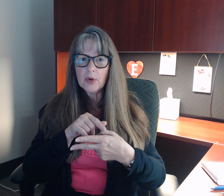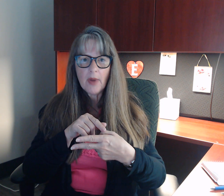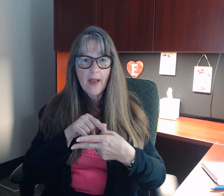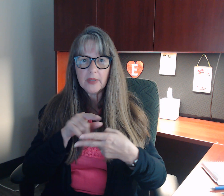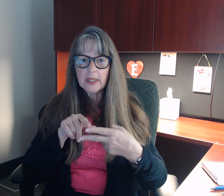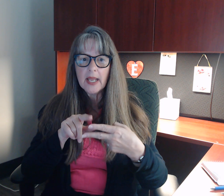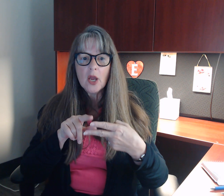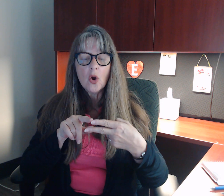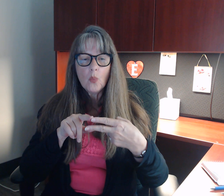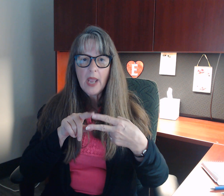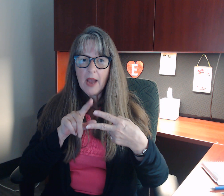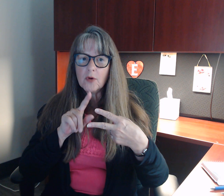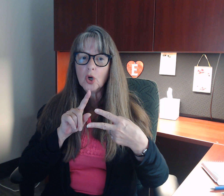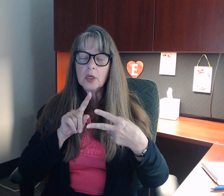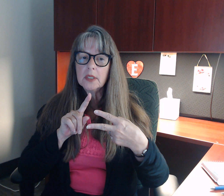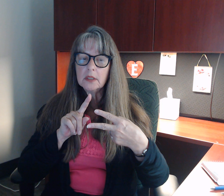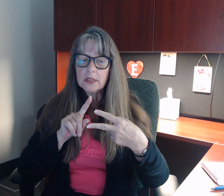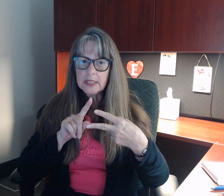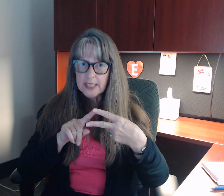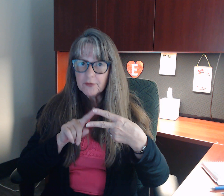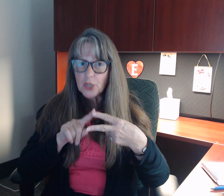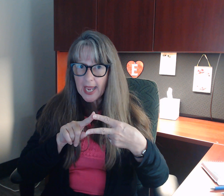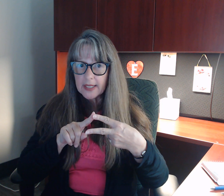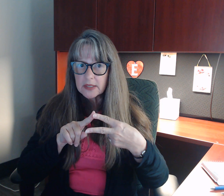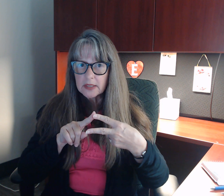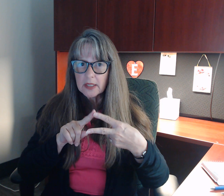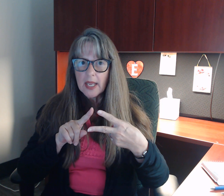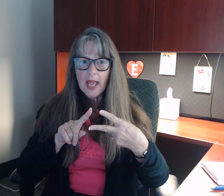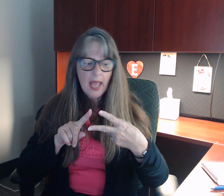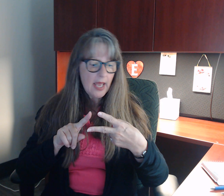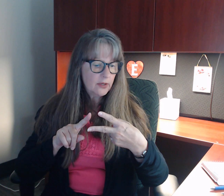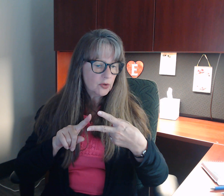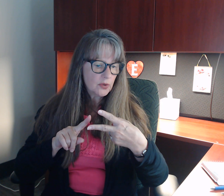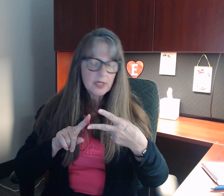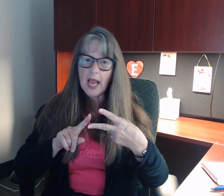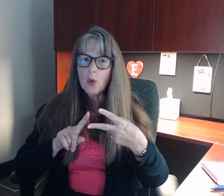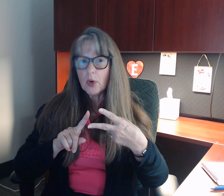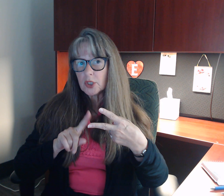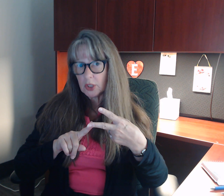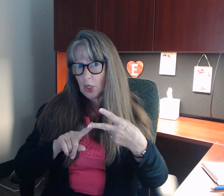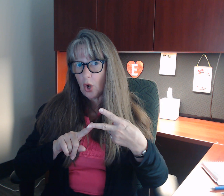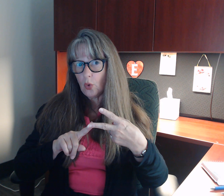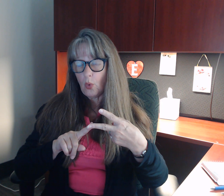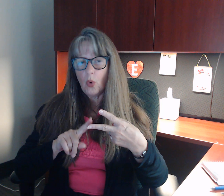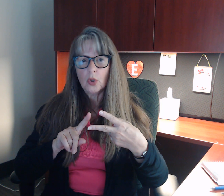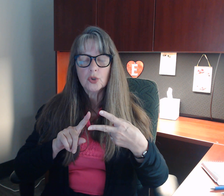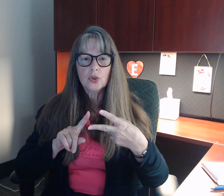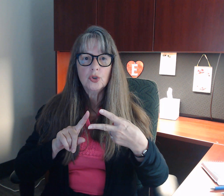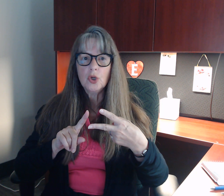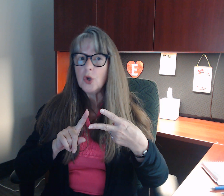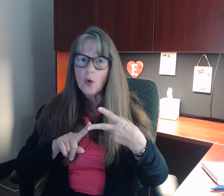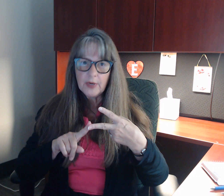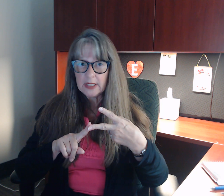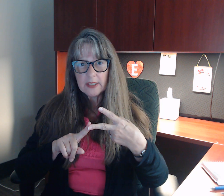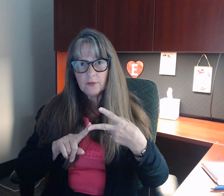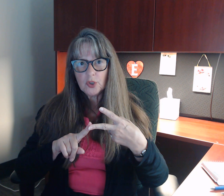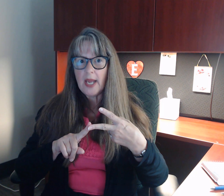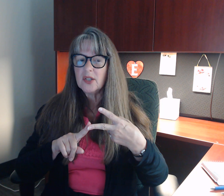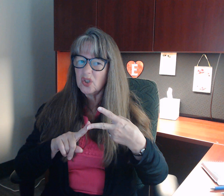have it. We have our deaf chat. And do you say, I want to go? Or do you know of any deaf chats? So we'll